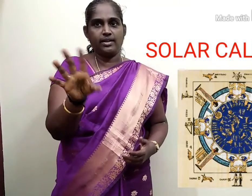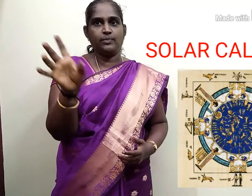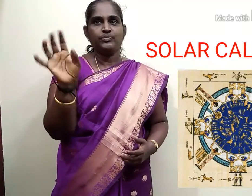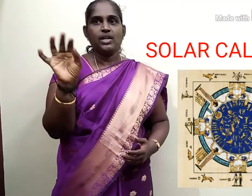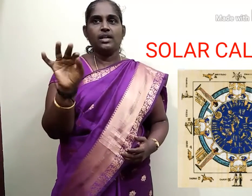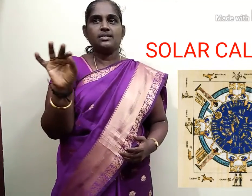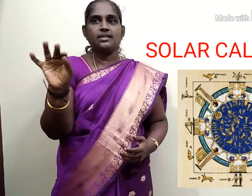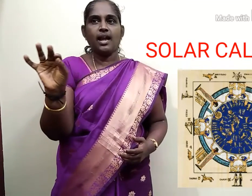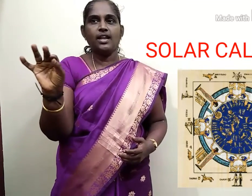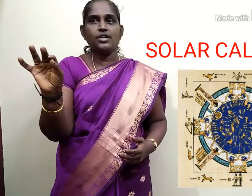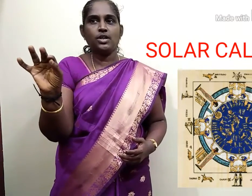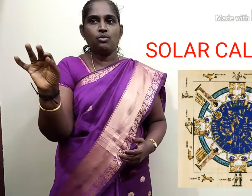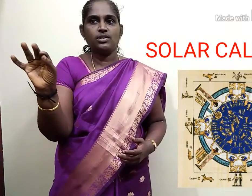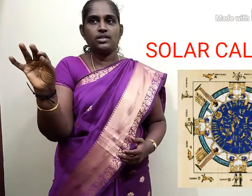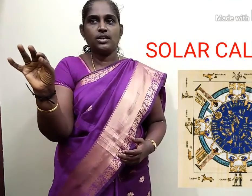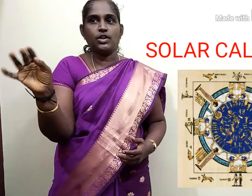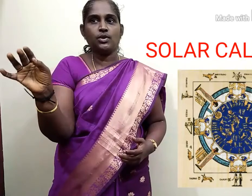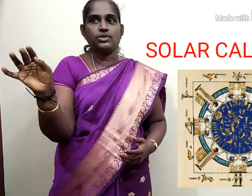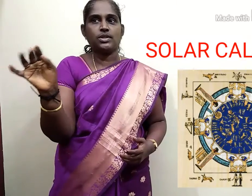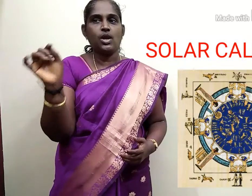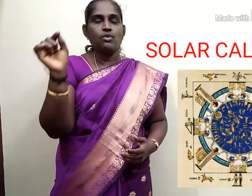added. This calendar was introduced